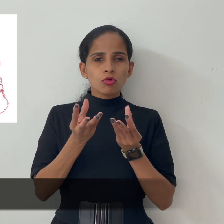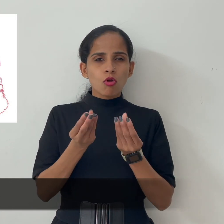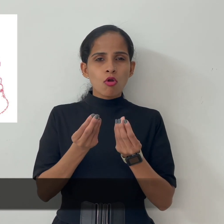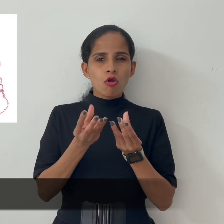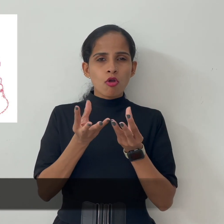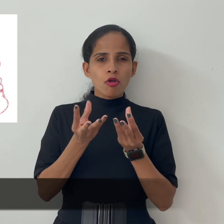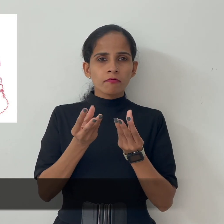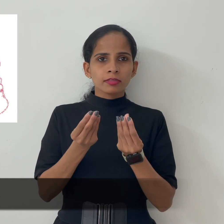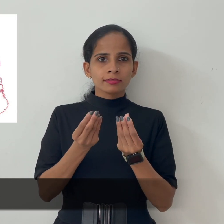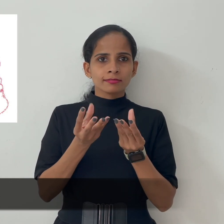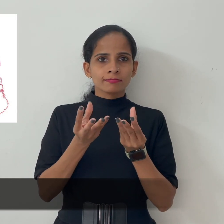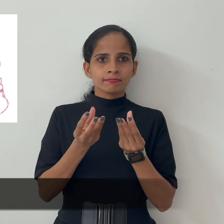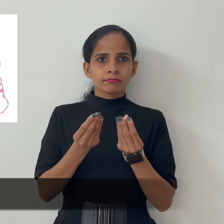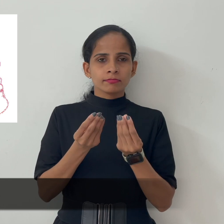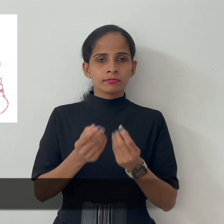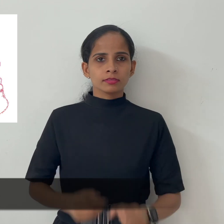Tender, soft.